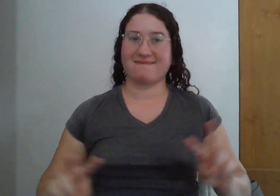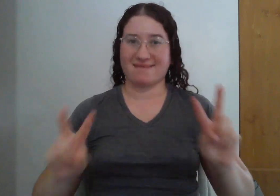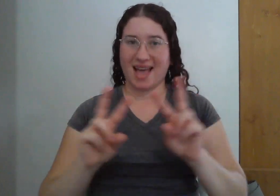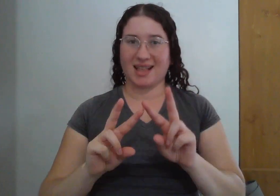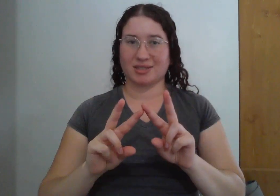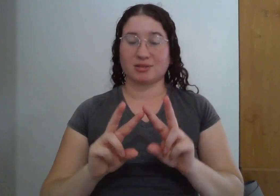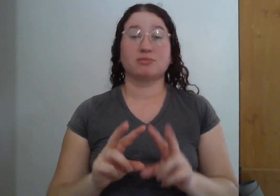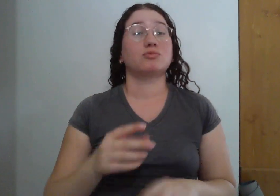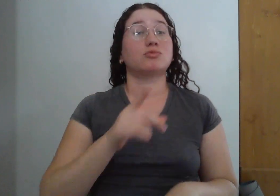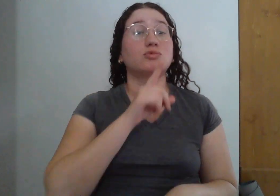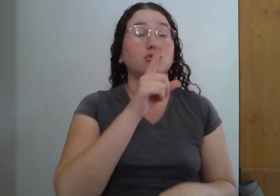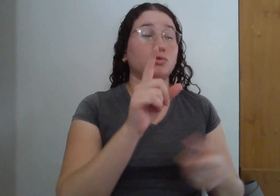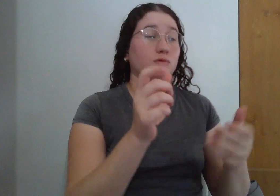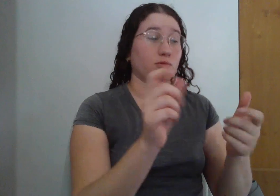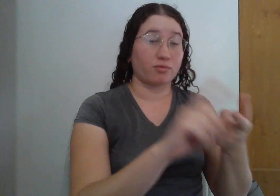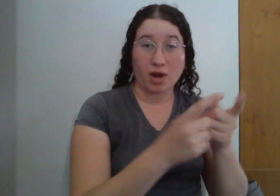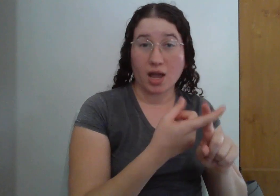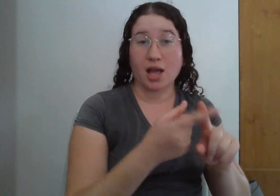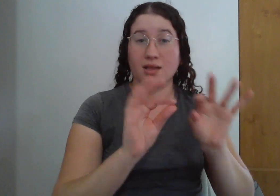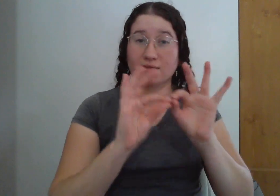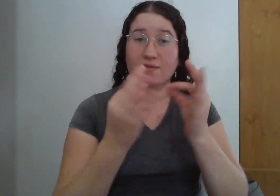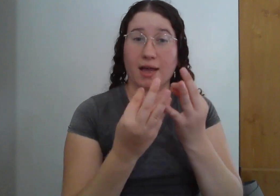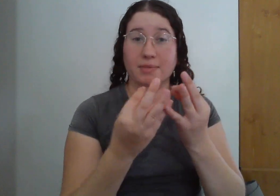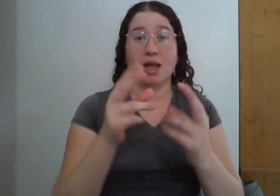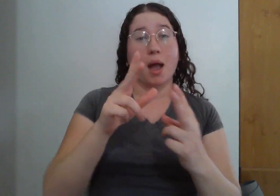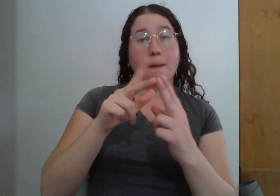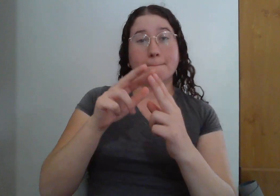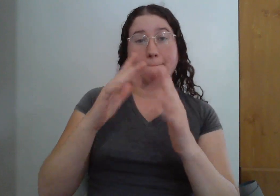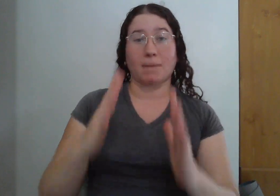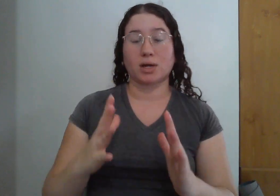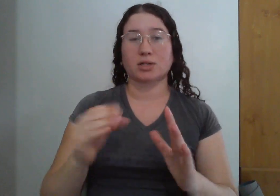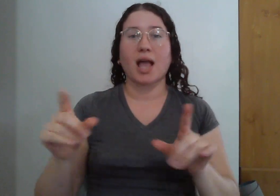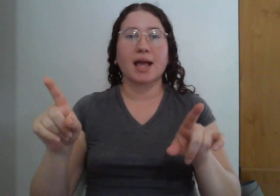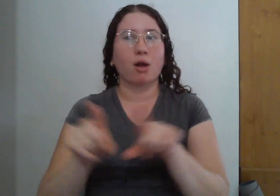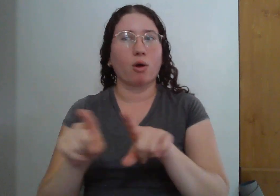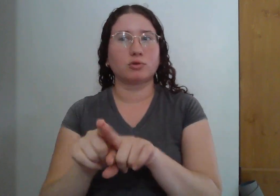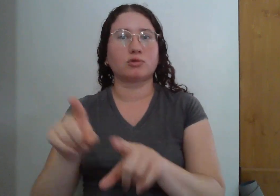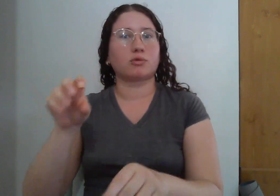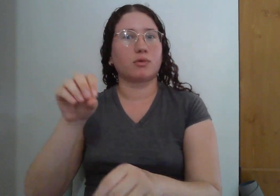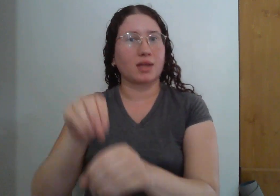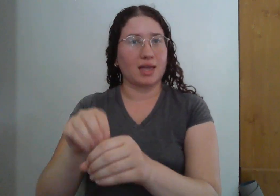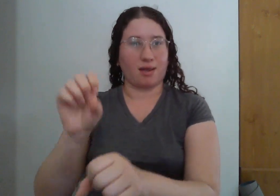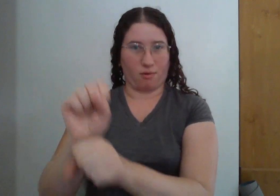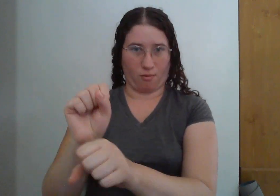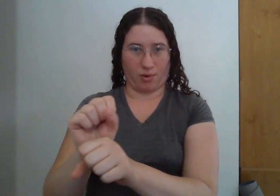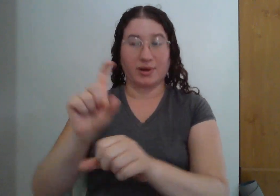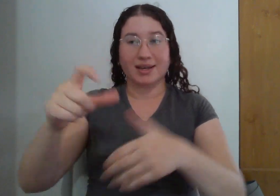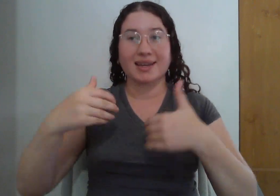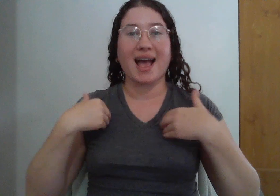true with friends, family, partners, and it's also true at work. You gotta set healthy